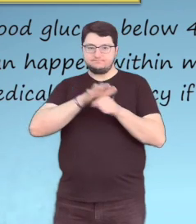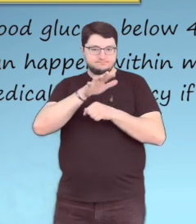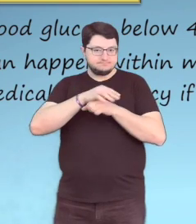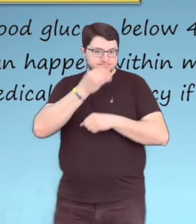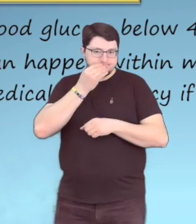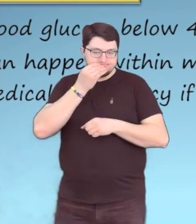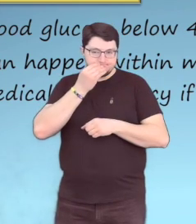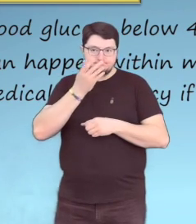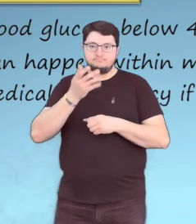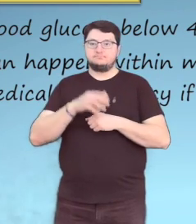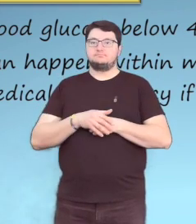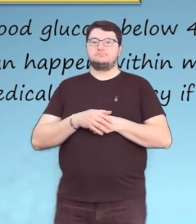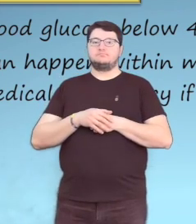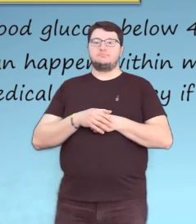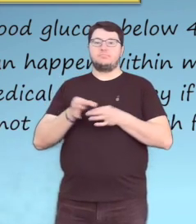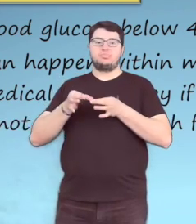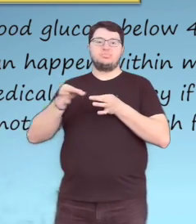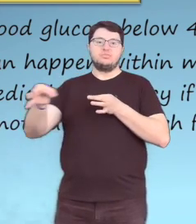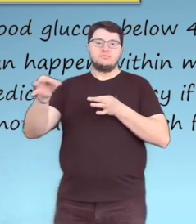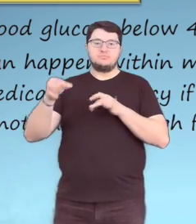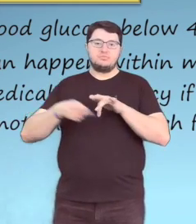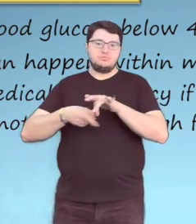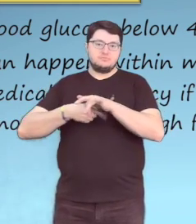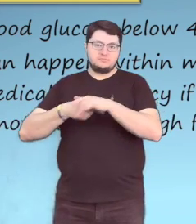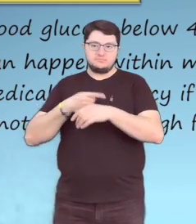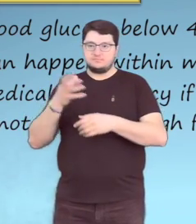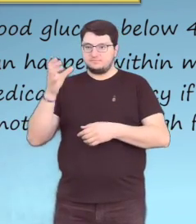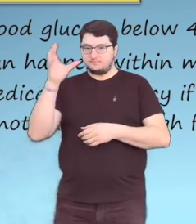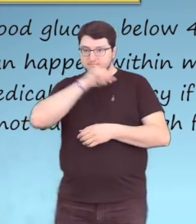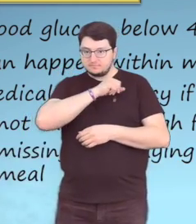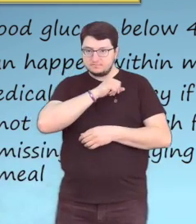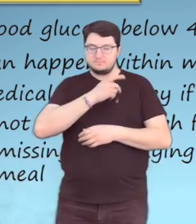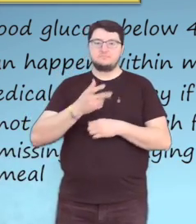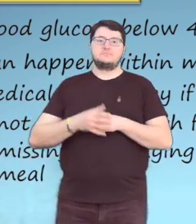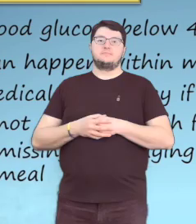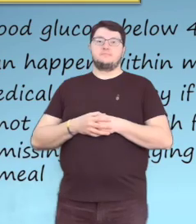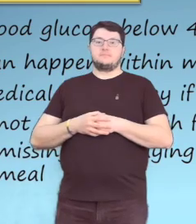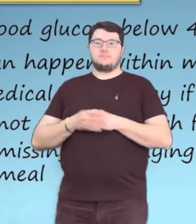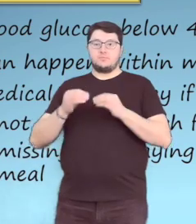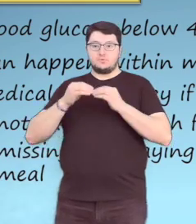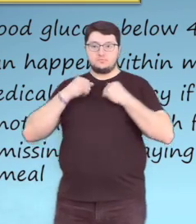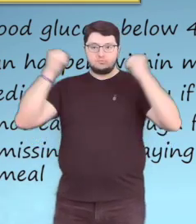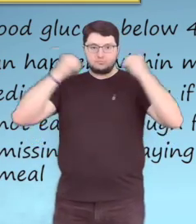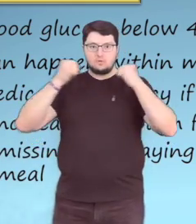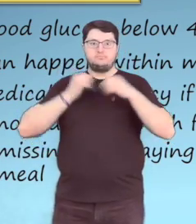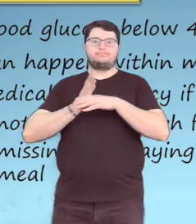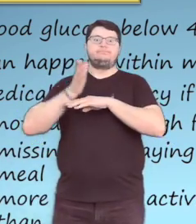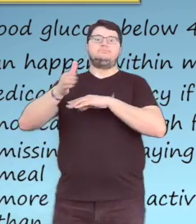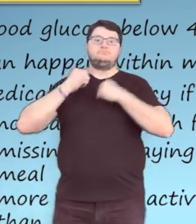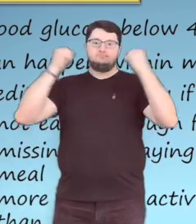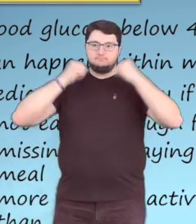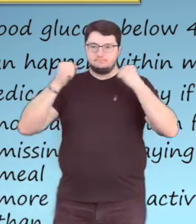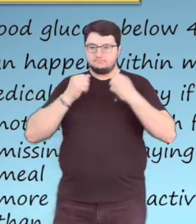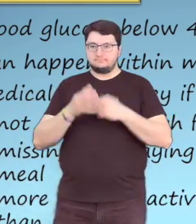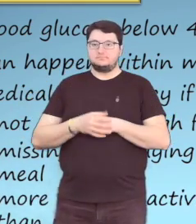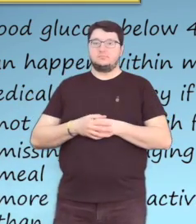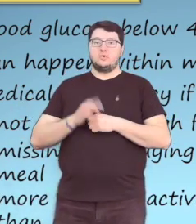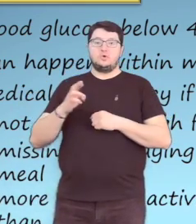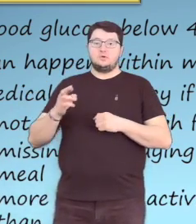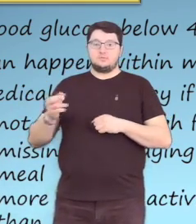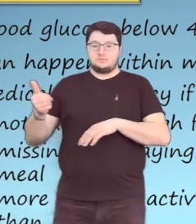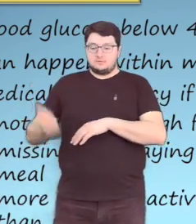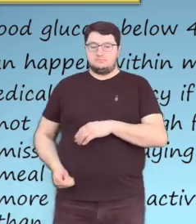Hypoglycemia can be caused by not eating enough food, Missing or delaying a meal, More physical